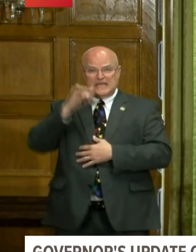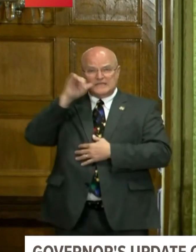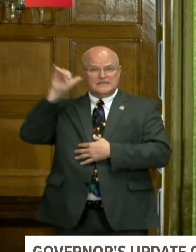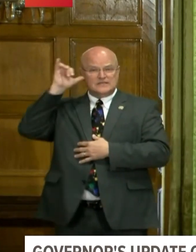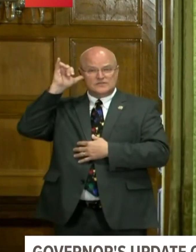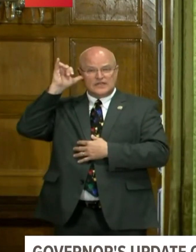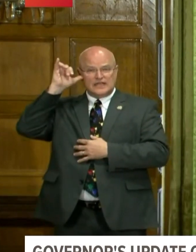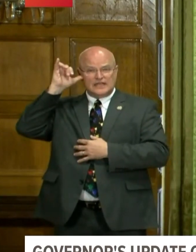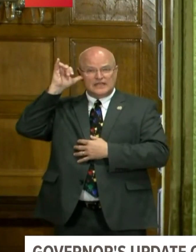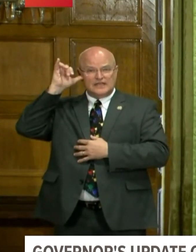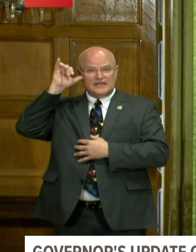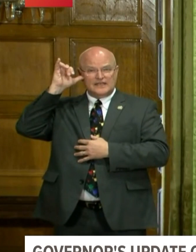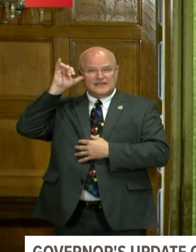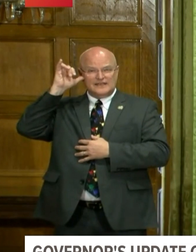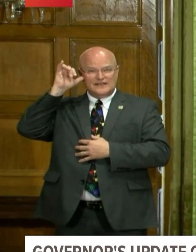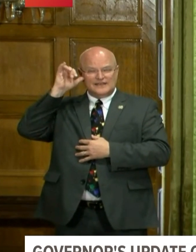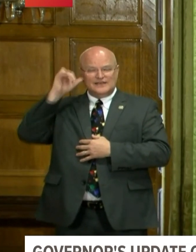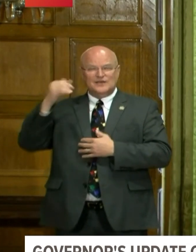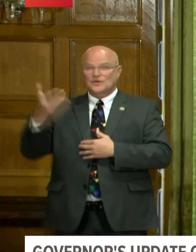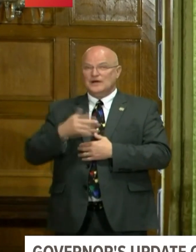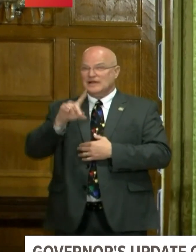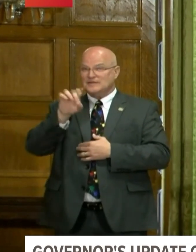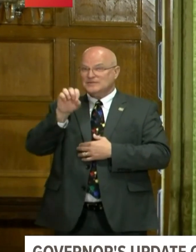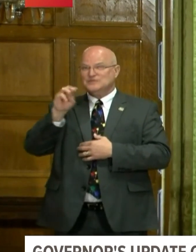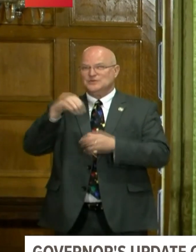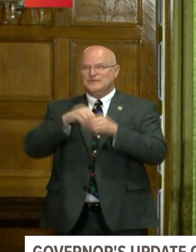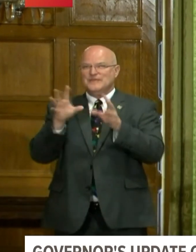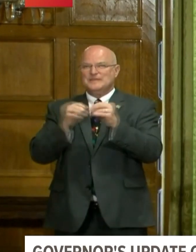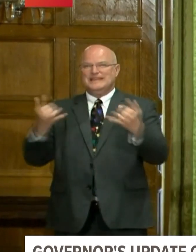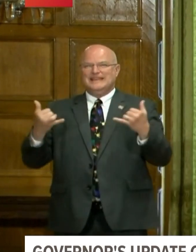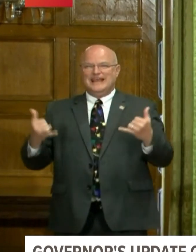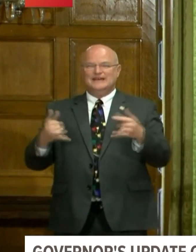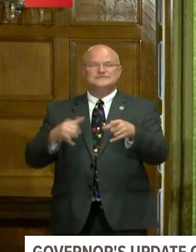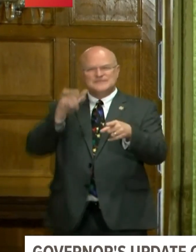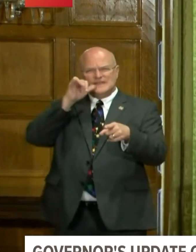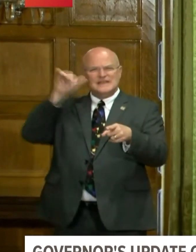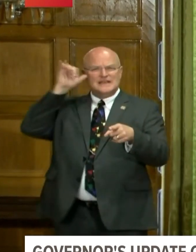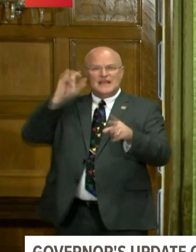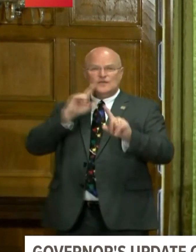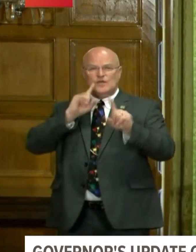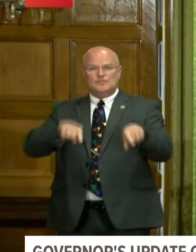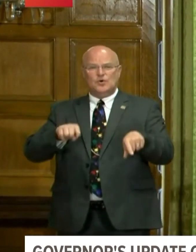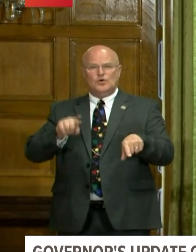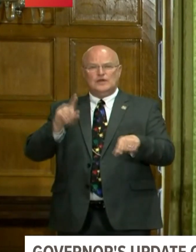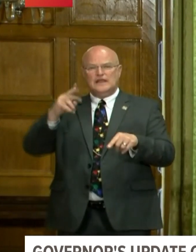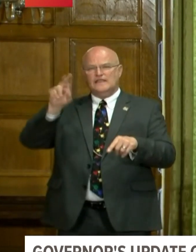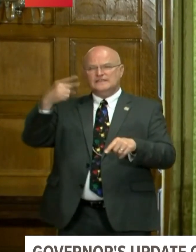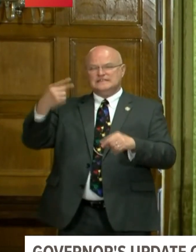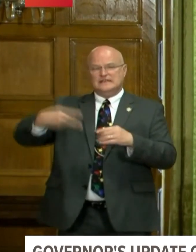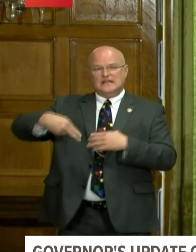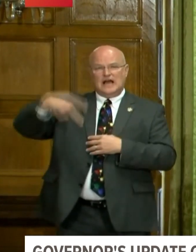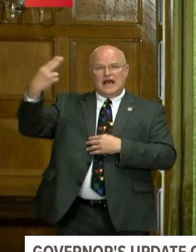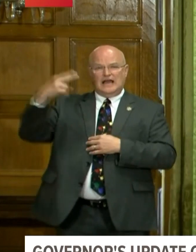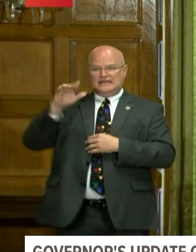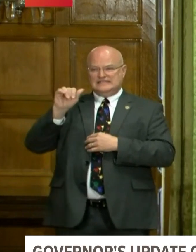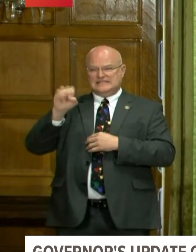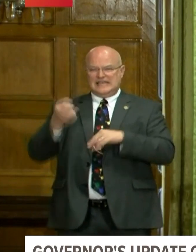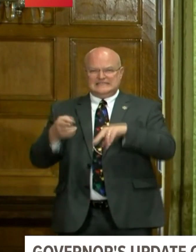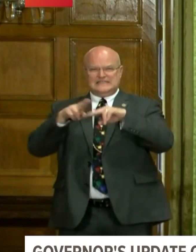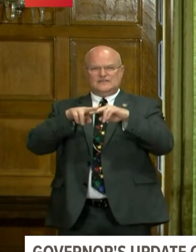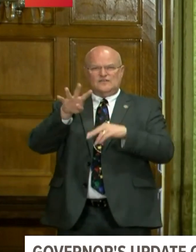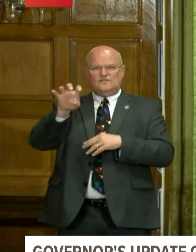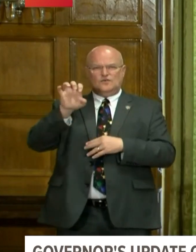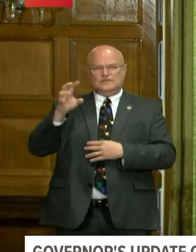they Welcome reported. to Zoom. You are in the meeting now. And yesterday they reported their single highest case increase